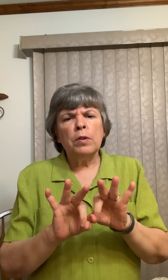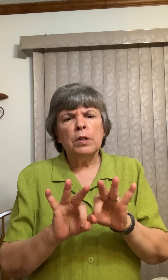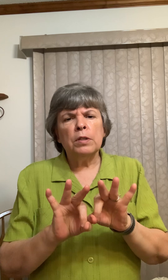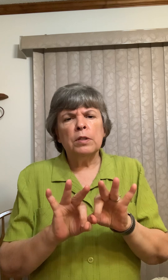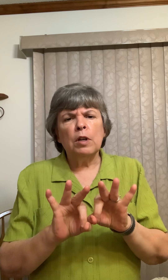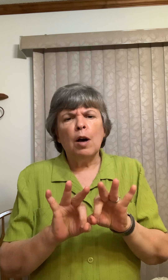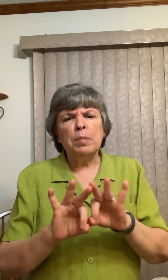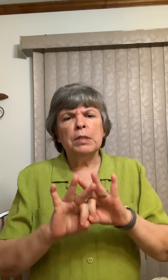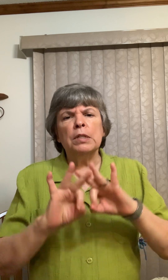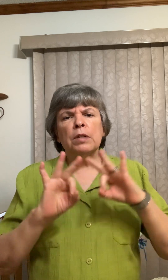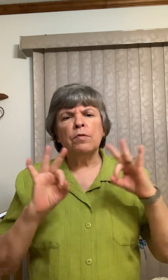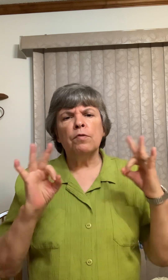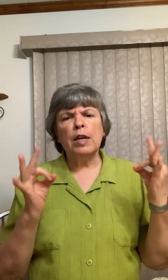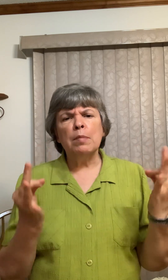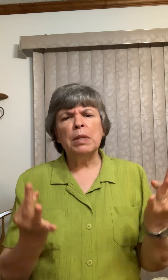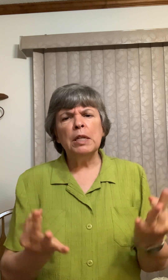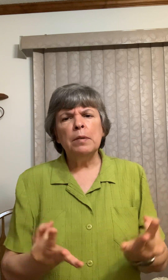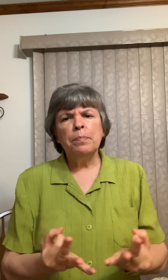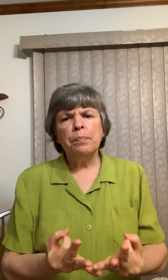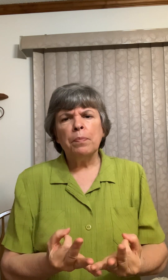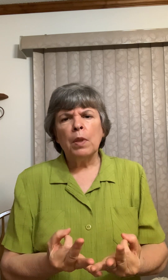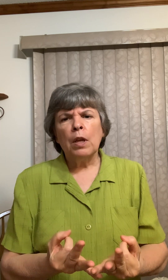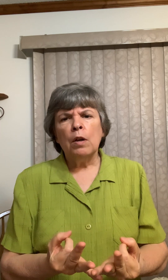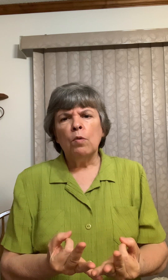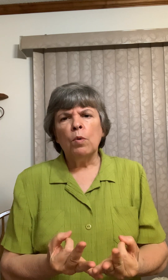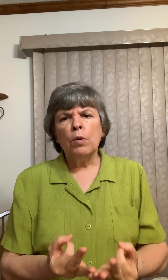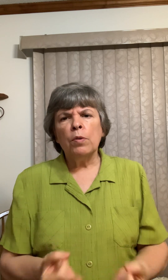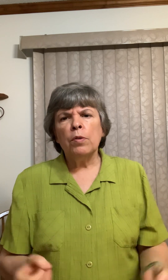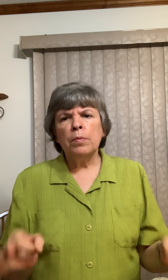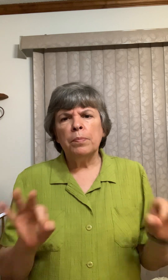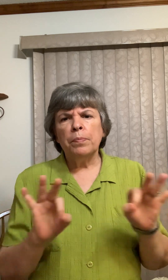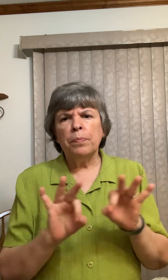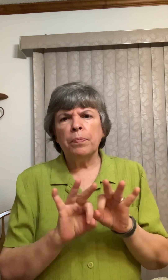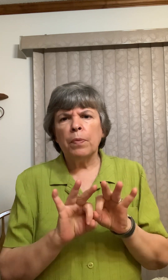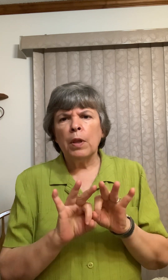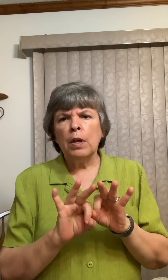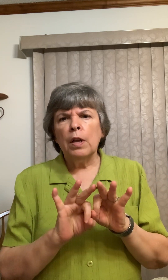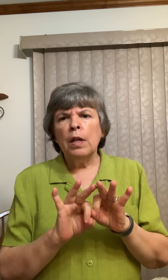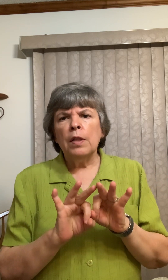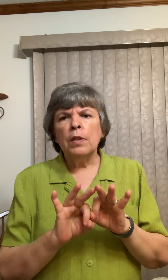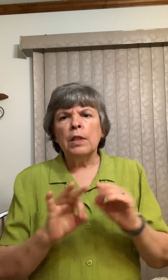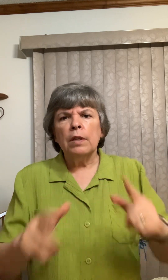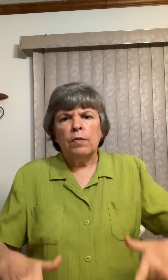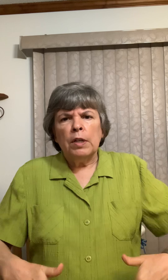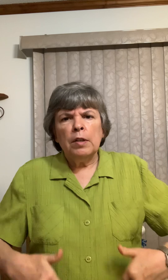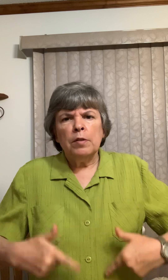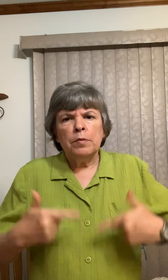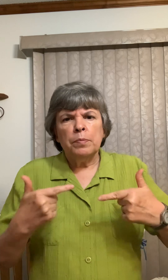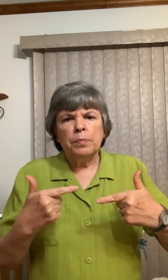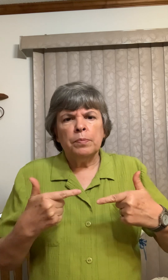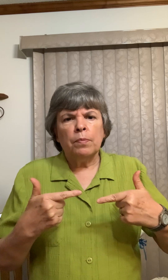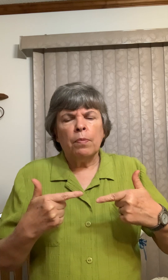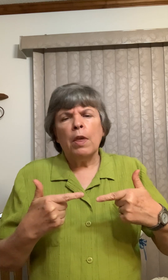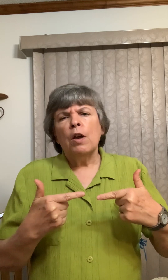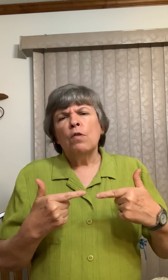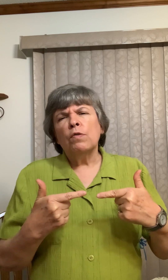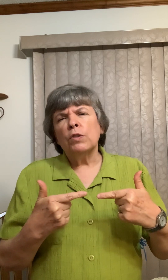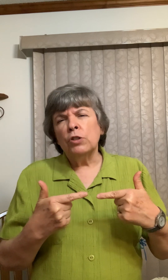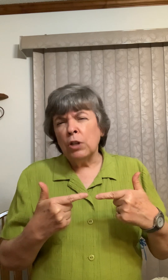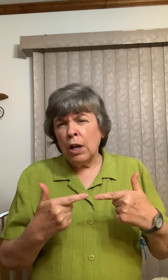It's the opposite of family. Worth, the living. For just,